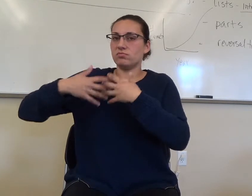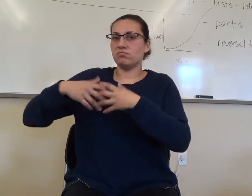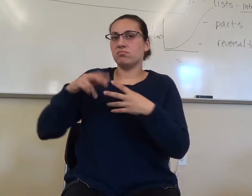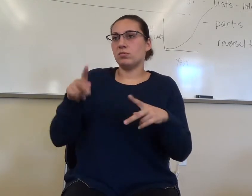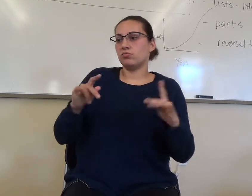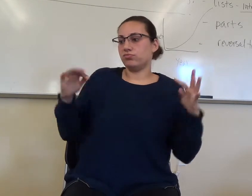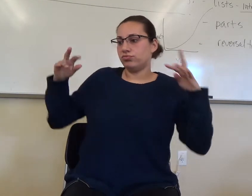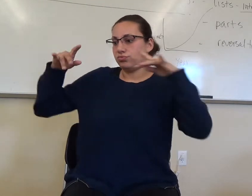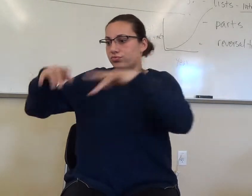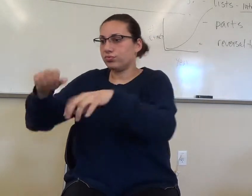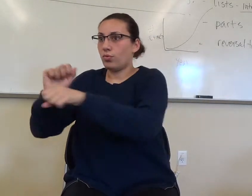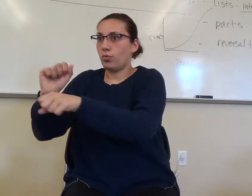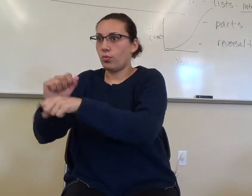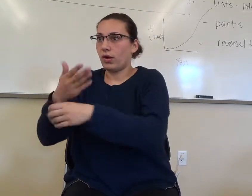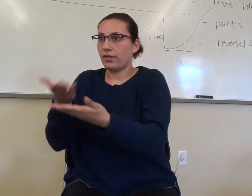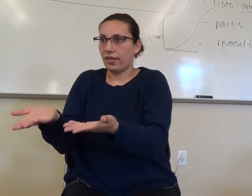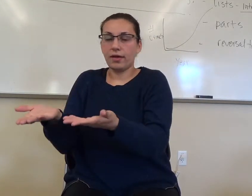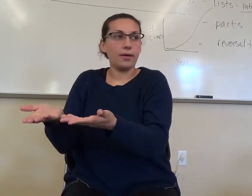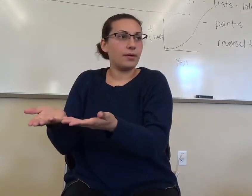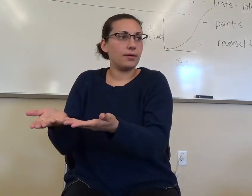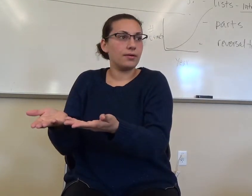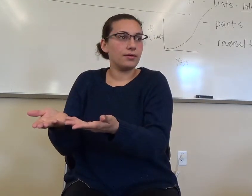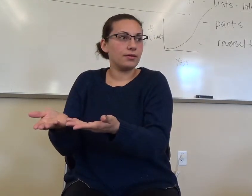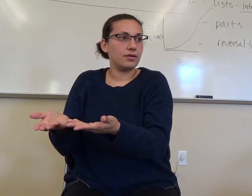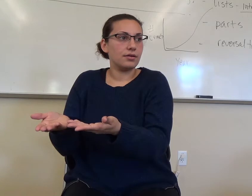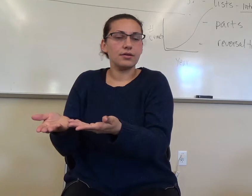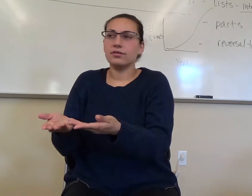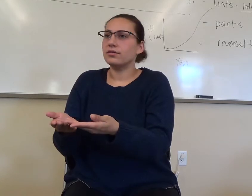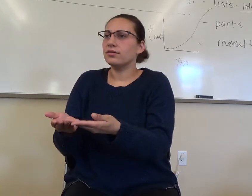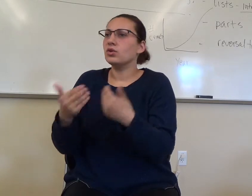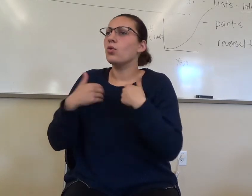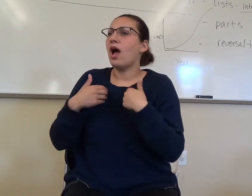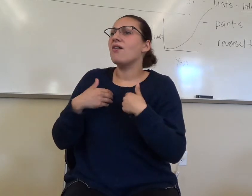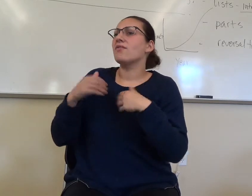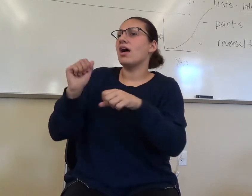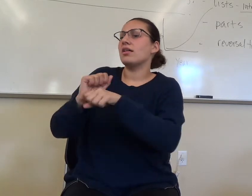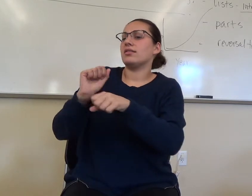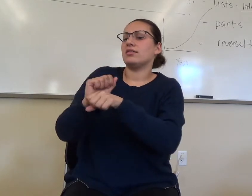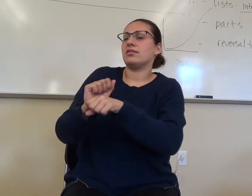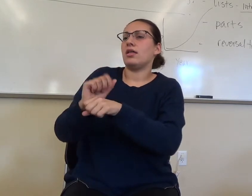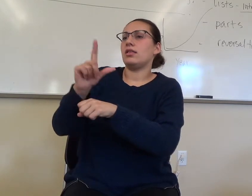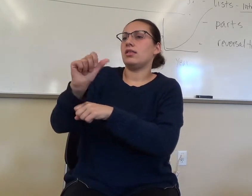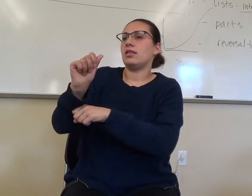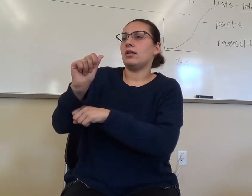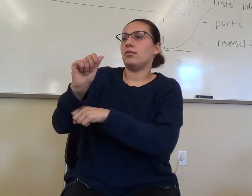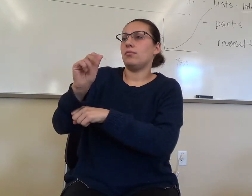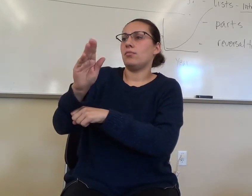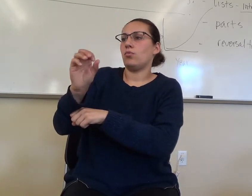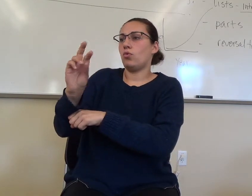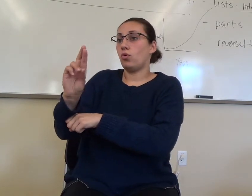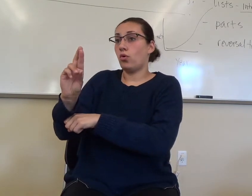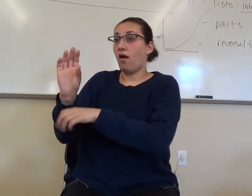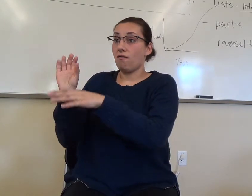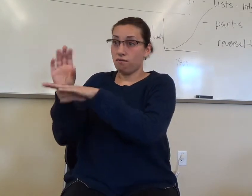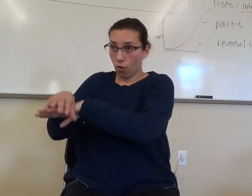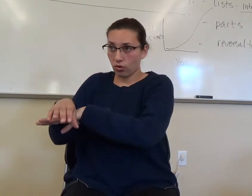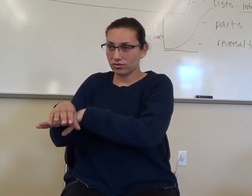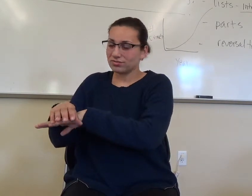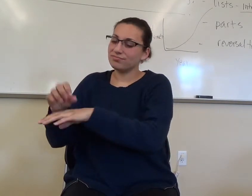to work in the factories, now you have a labor force, a group of people who are being paid